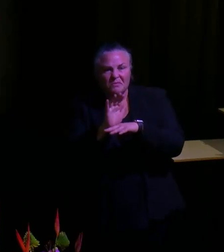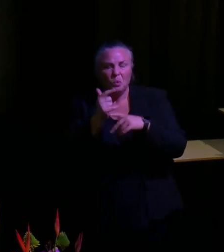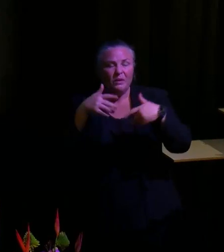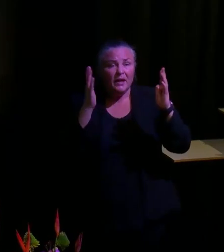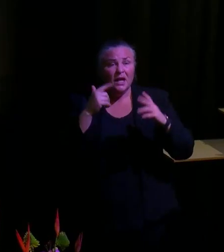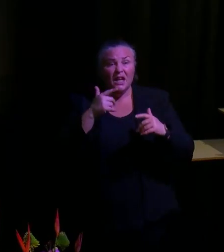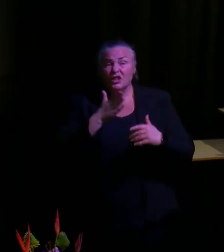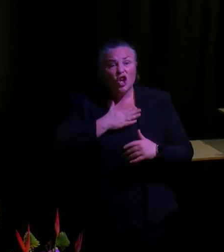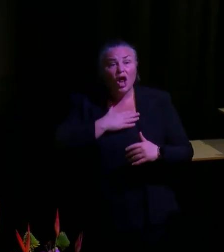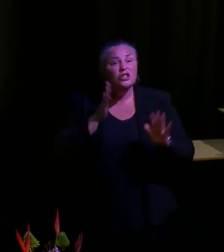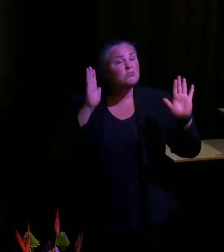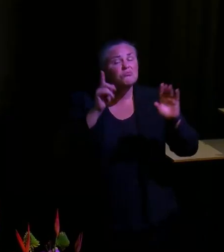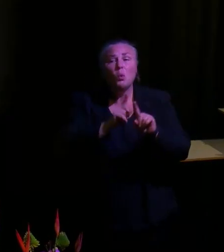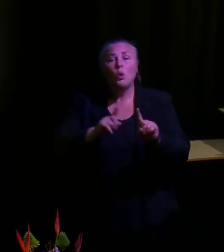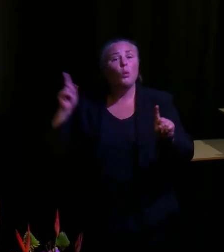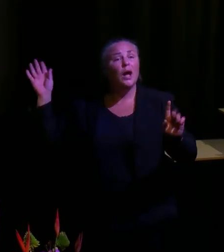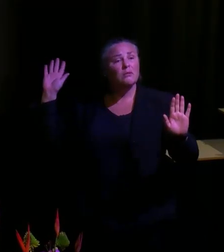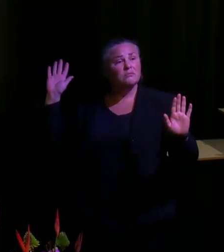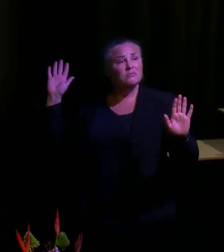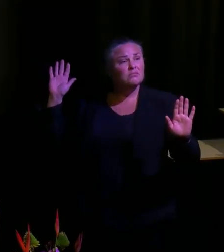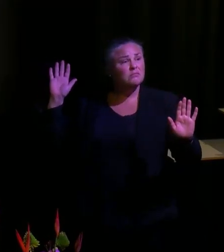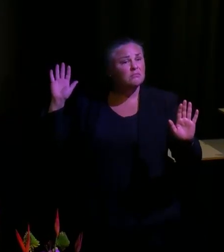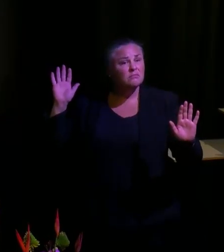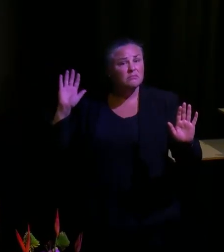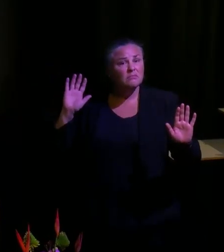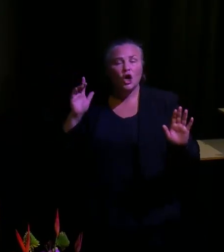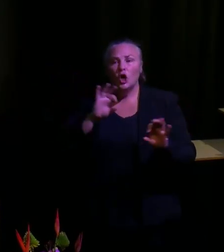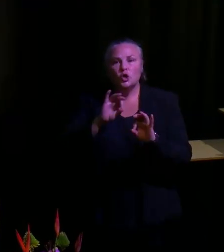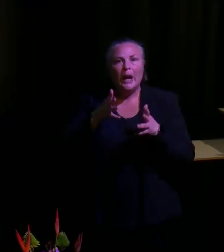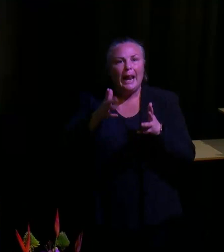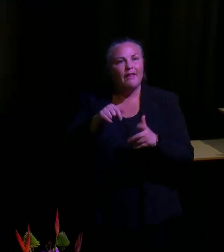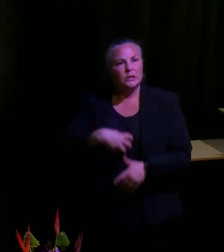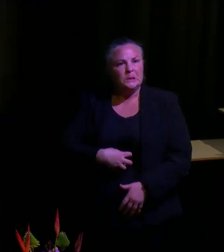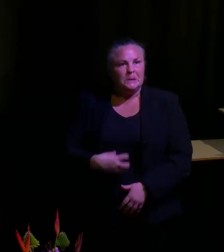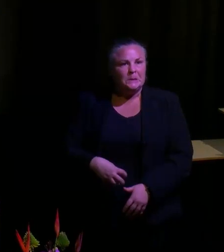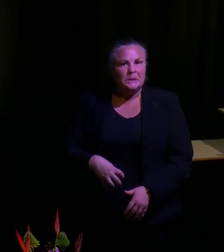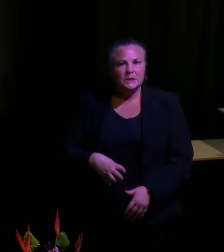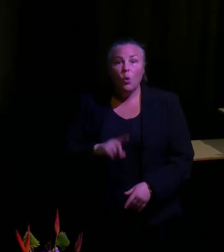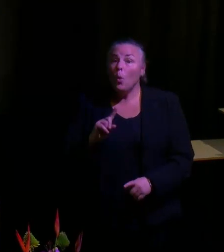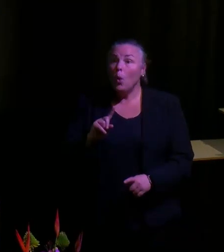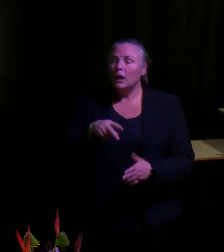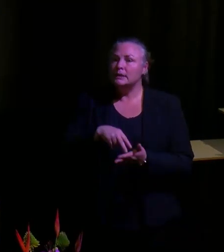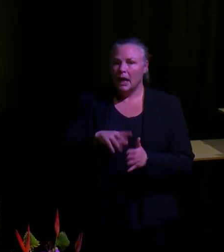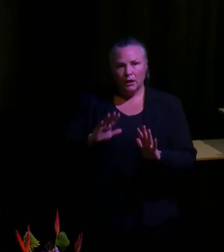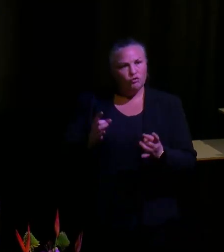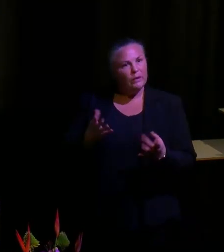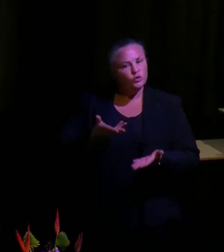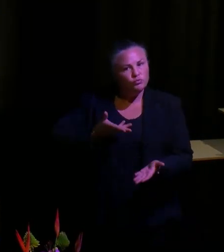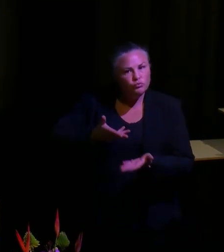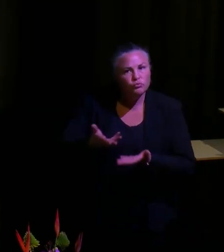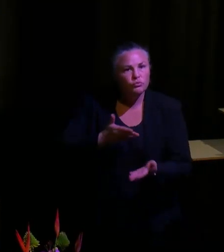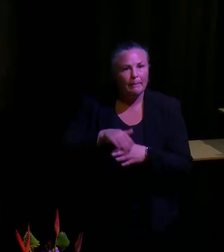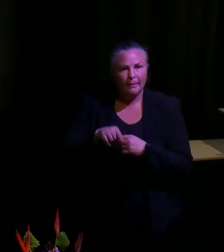it. Mm-hmm. Don't let it annoy you. Or stand and talk about it. I wonder if it has something to